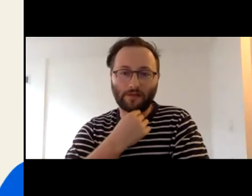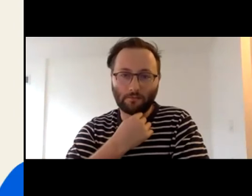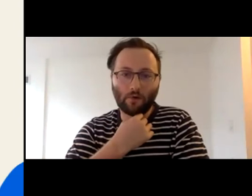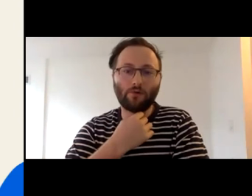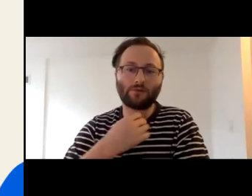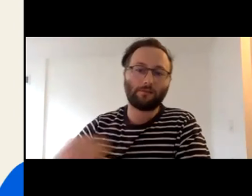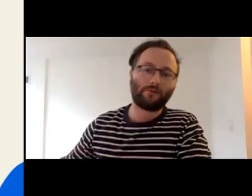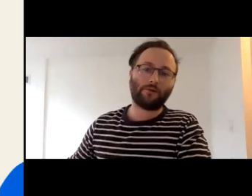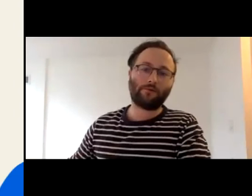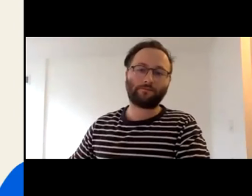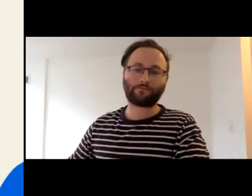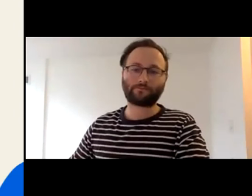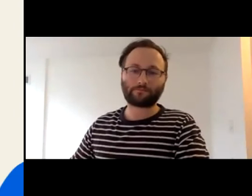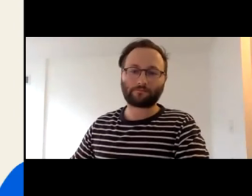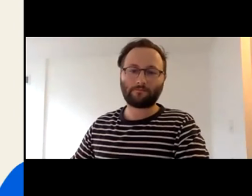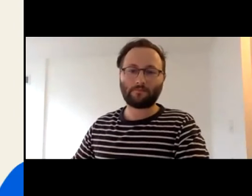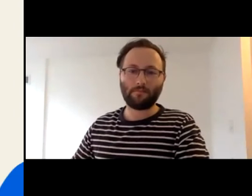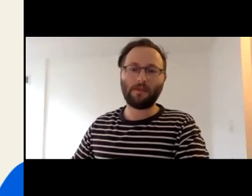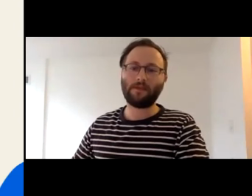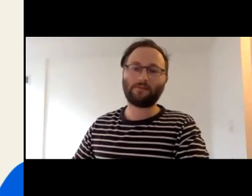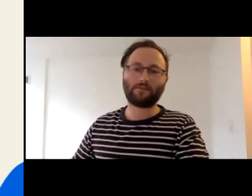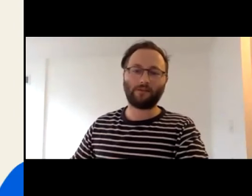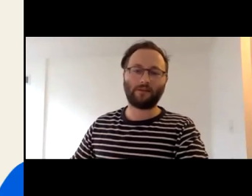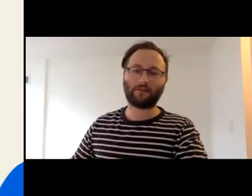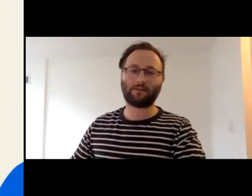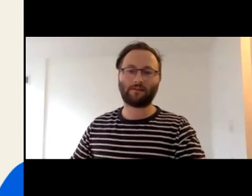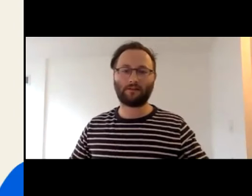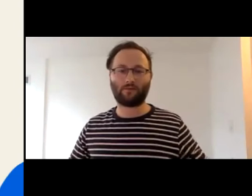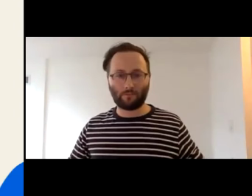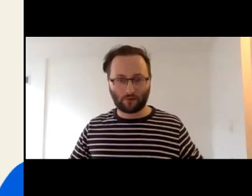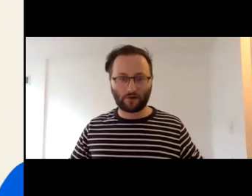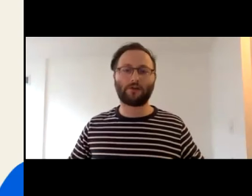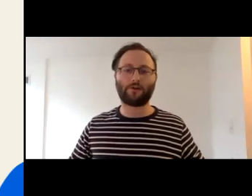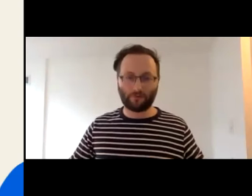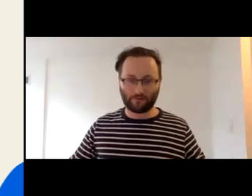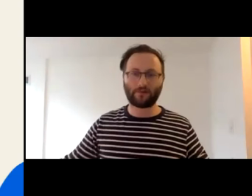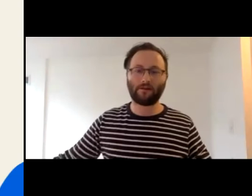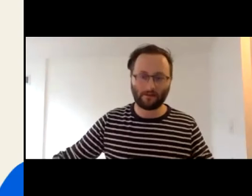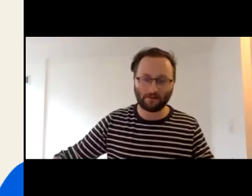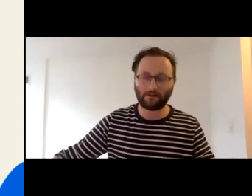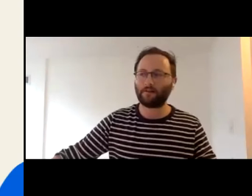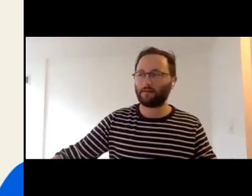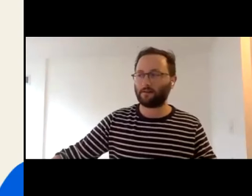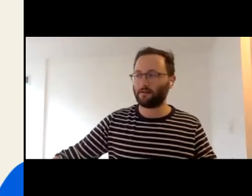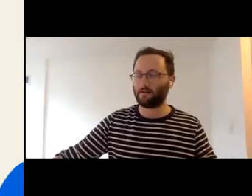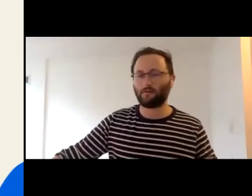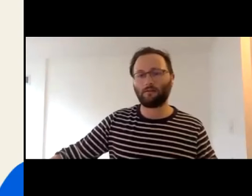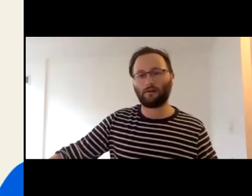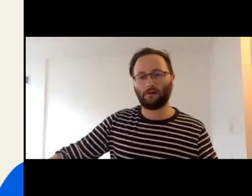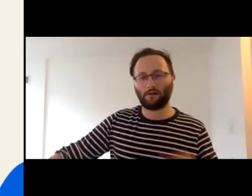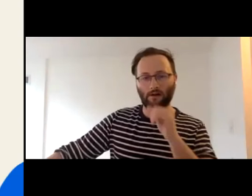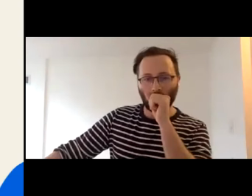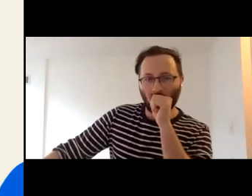I'm seeing polls come through. Memes, love it. Whiteboard, Kahoot.